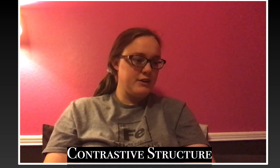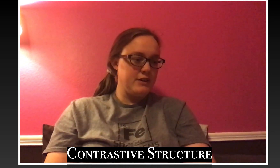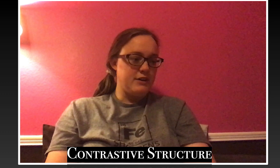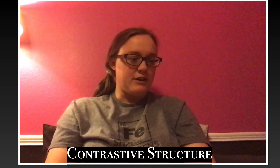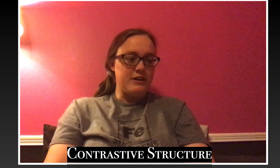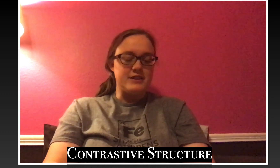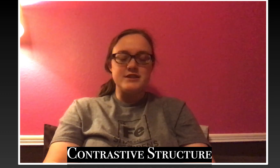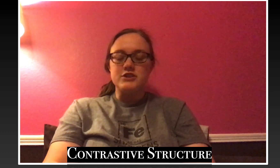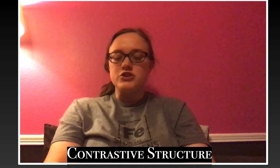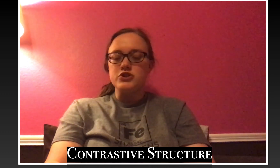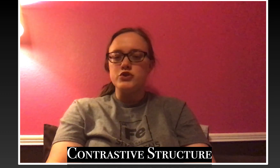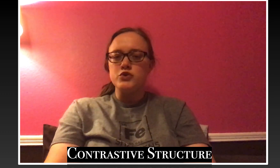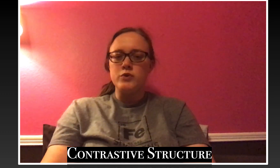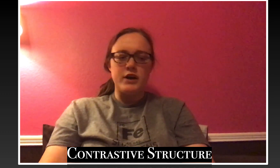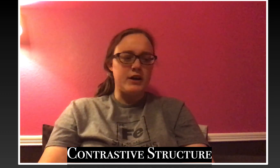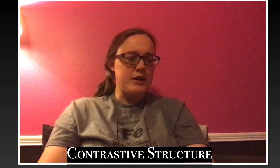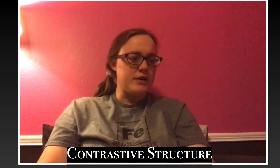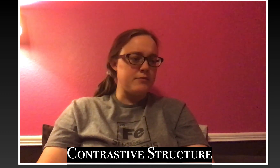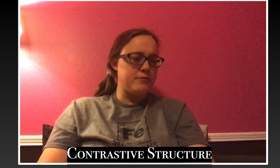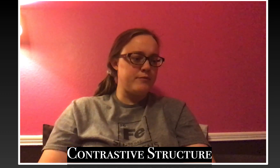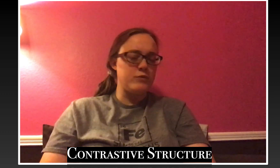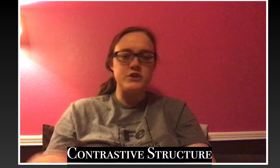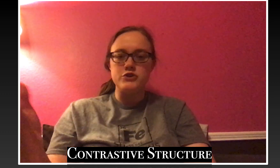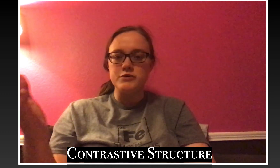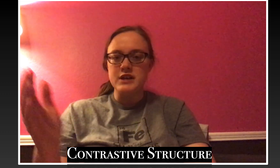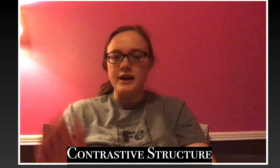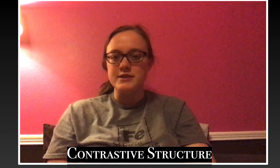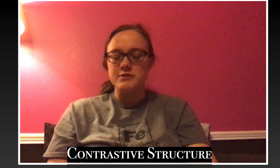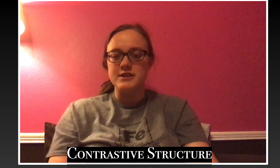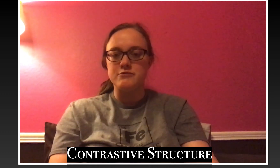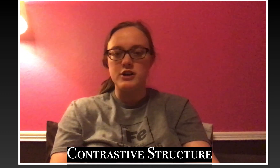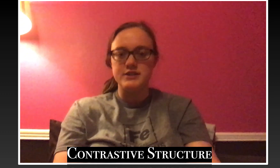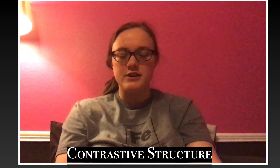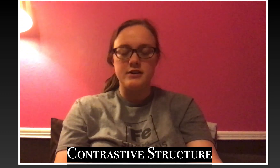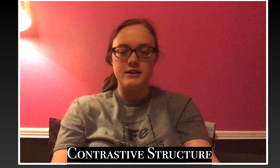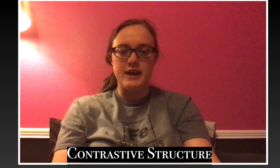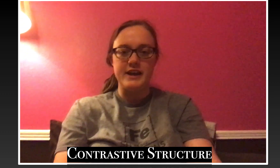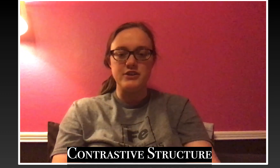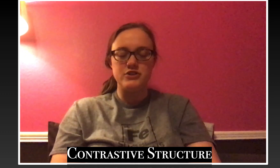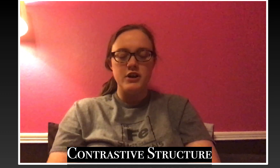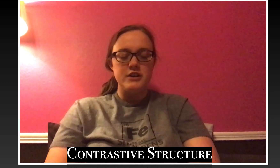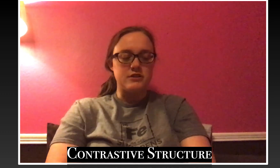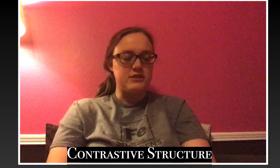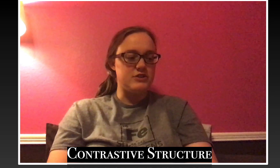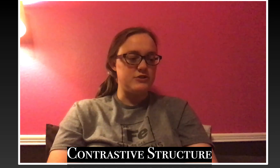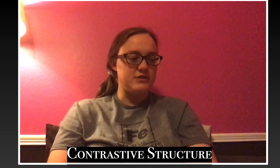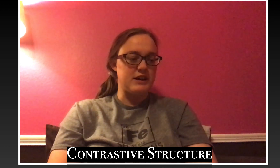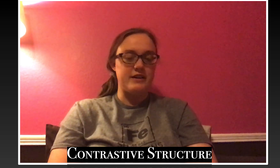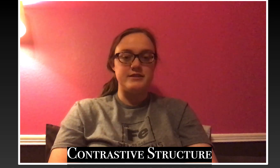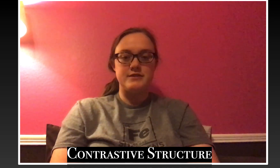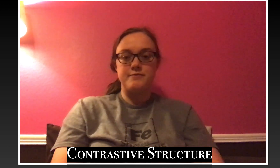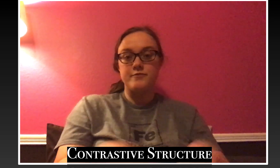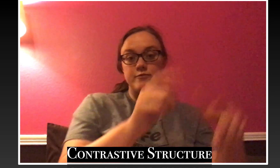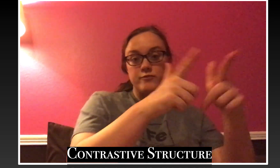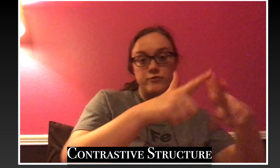All right, let's do, we didn't do size. We skipped right to age. So let's do size.